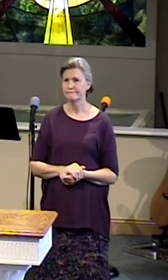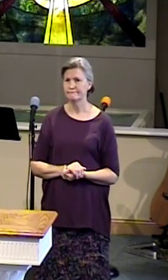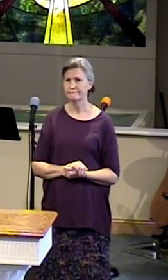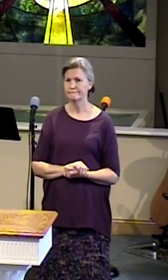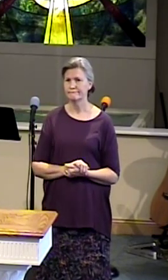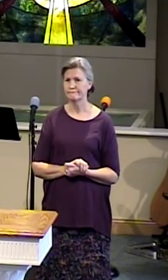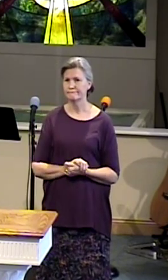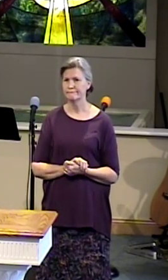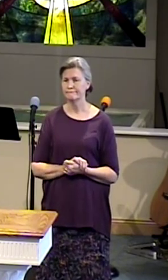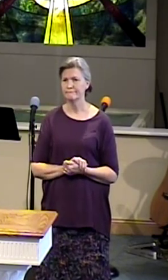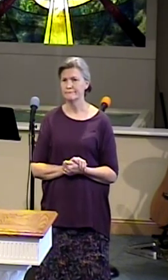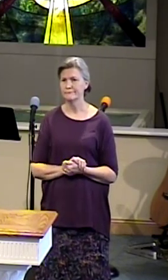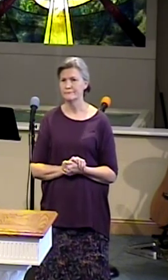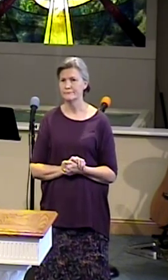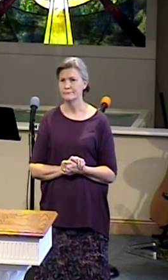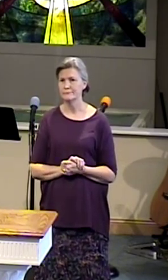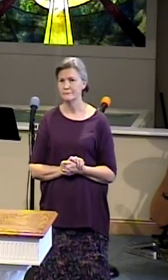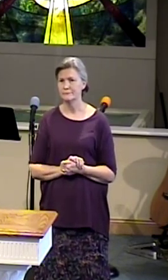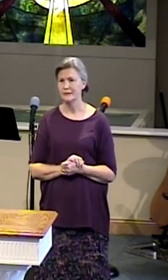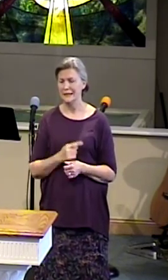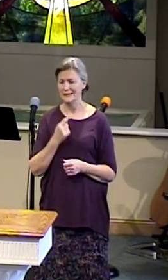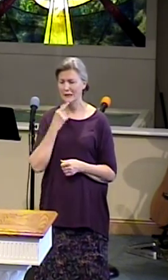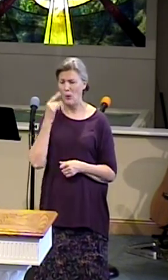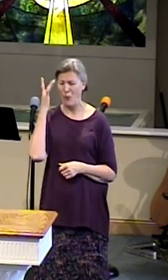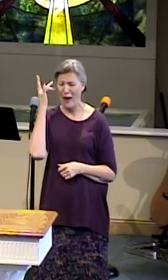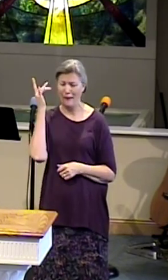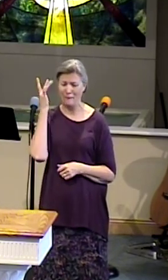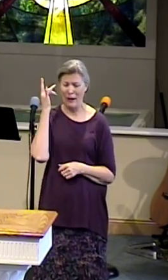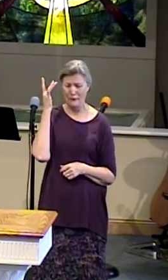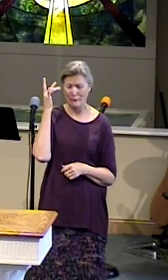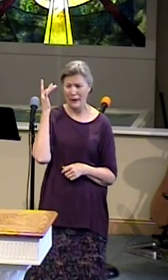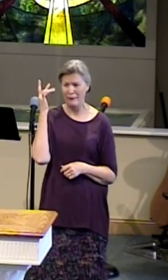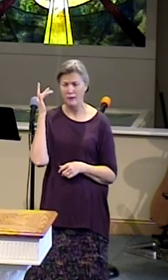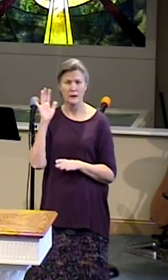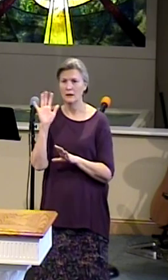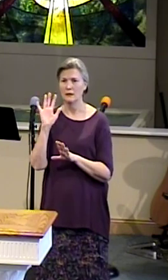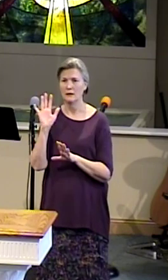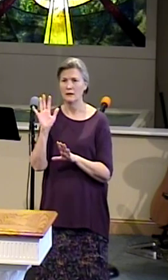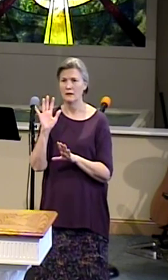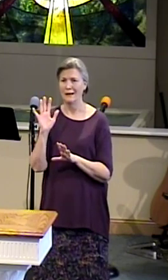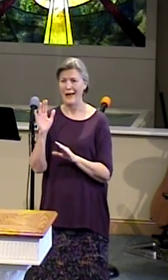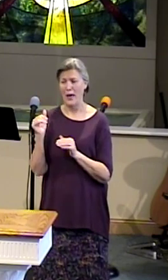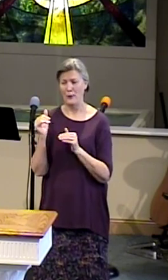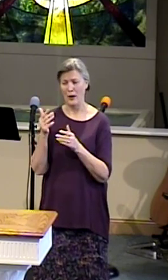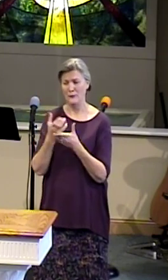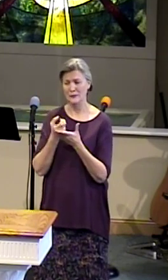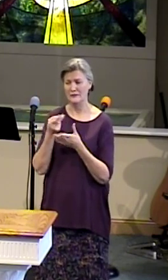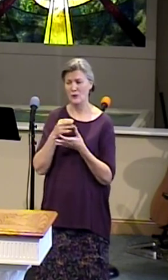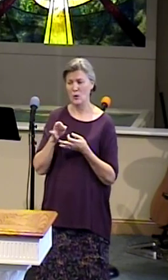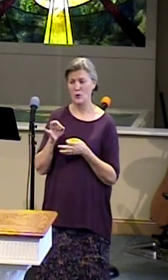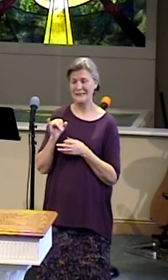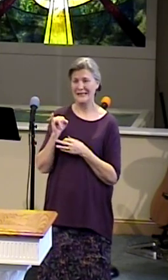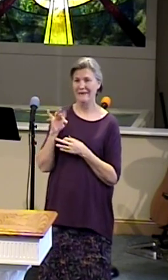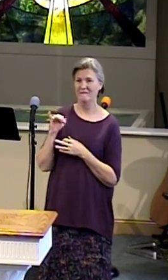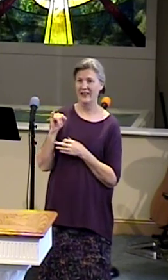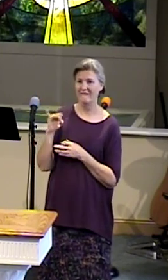Why don't you just say, instead of why? Well, I'll go ahead and receive the Holy Ghost